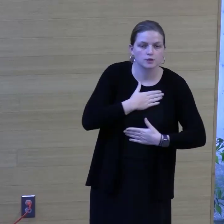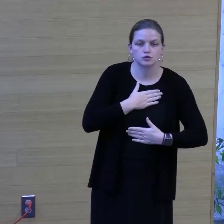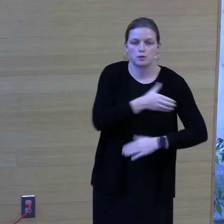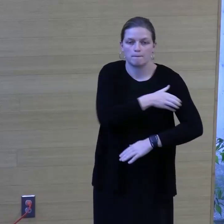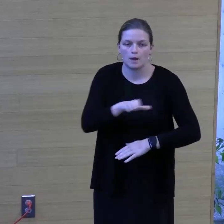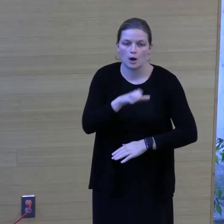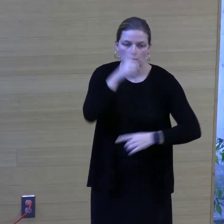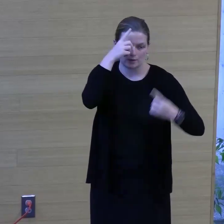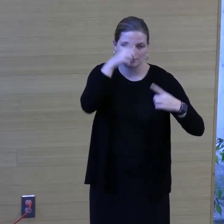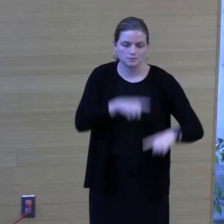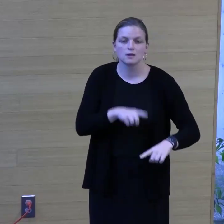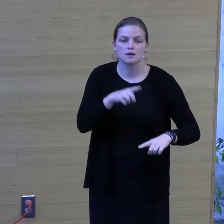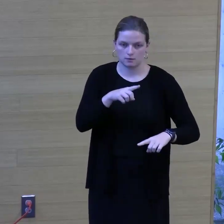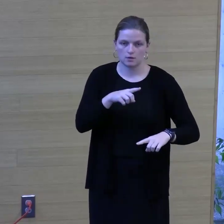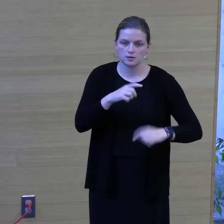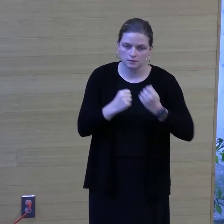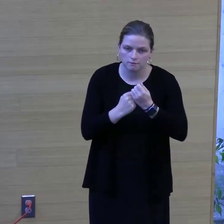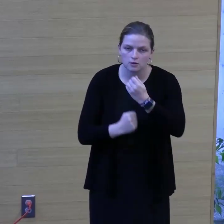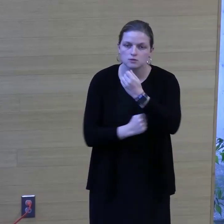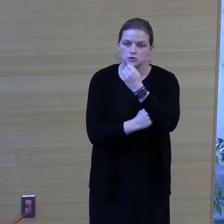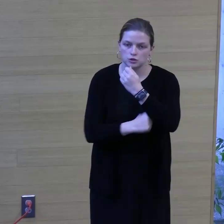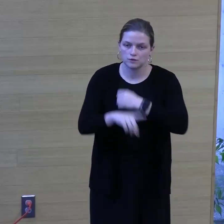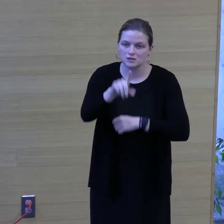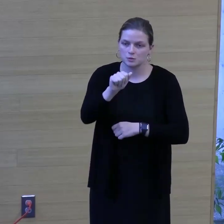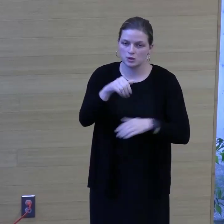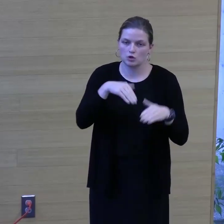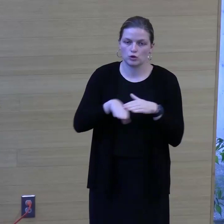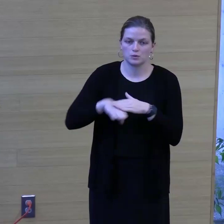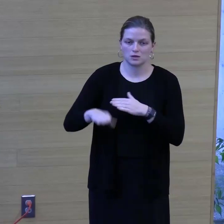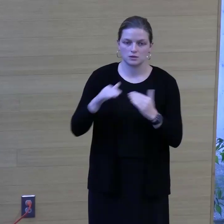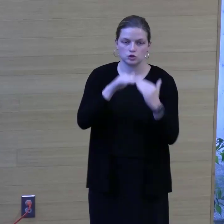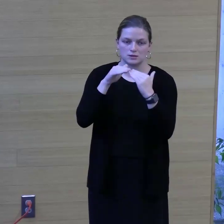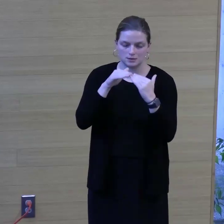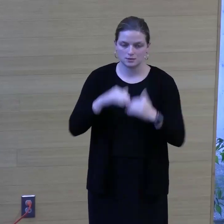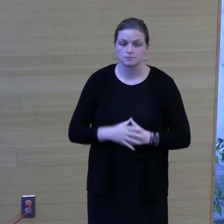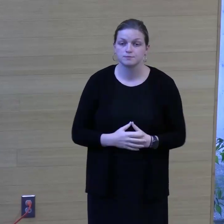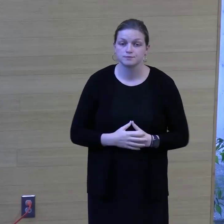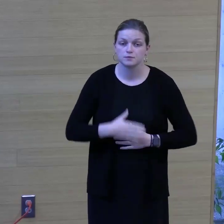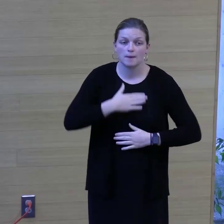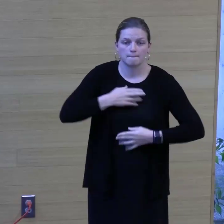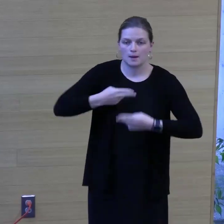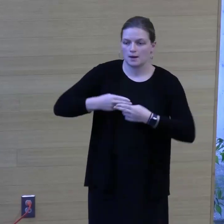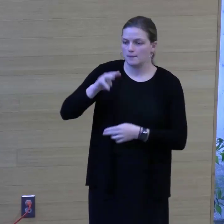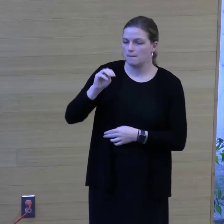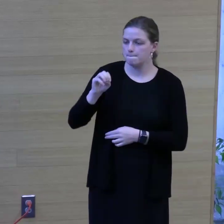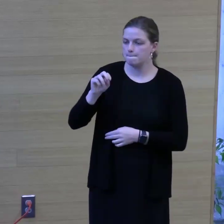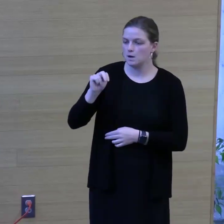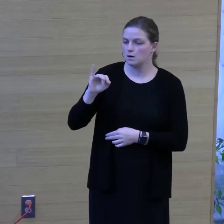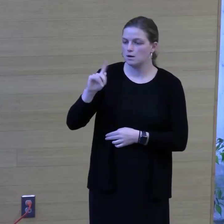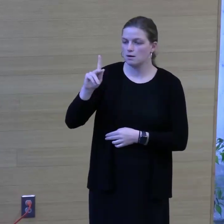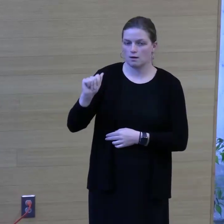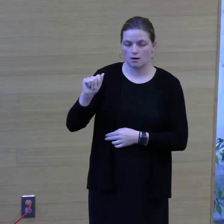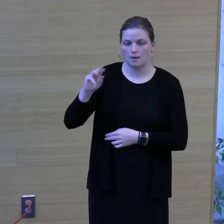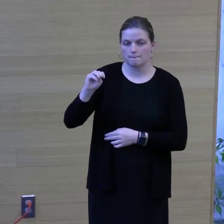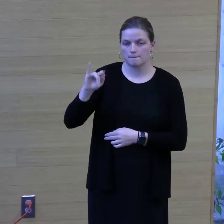consent as the foundation for disability and reproductive justice. My name is Monica Mitra. I direct the